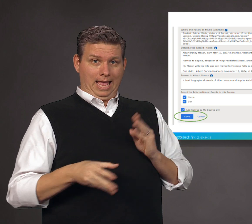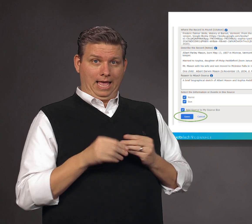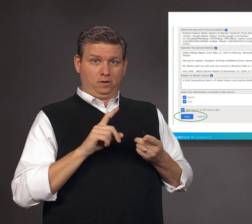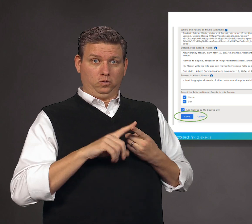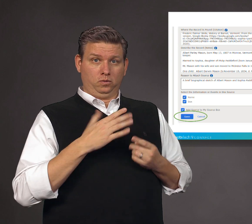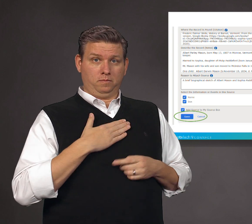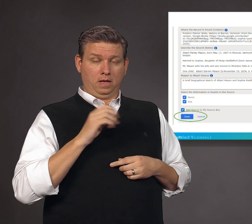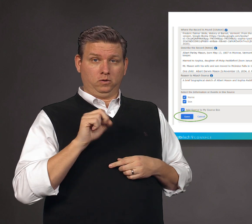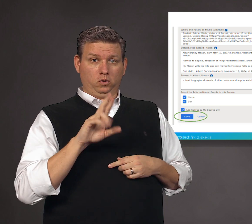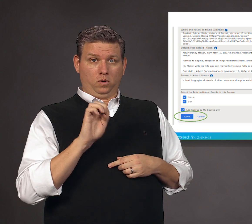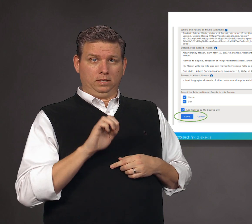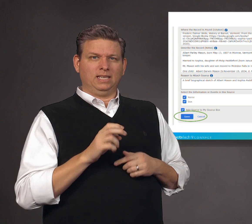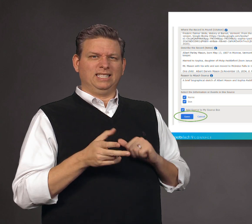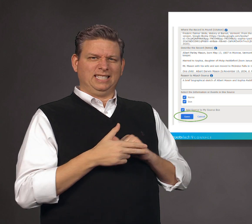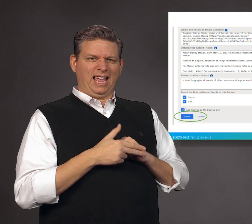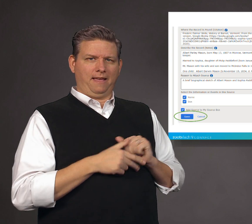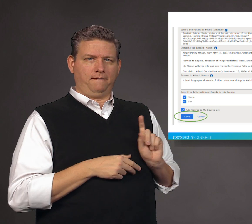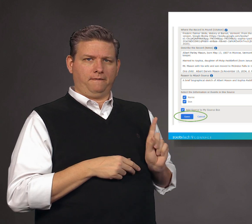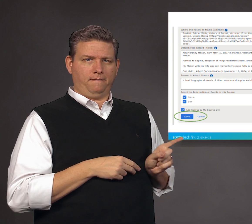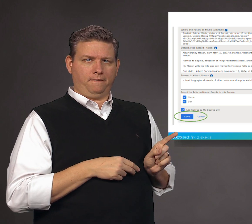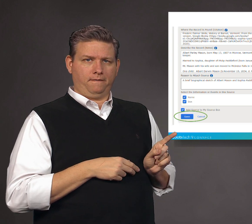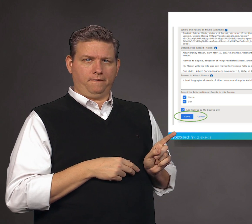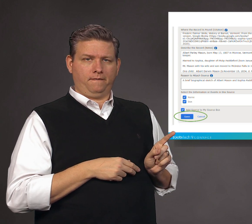box, and click Save.